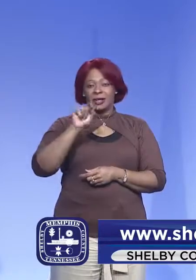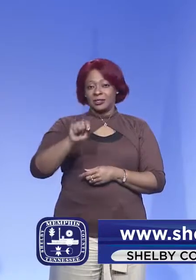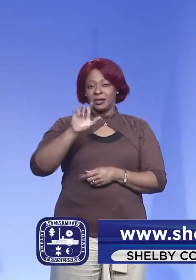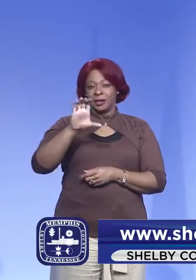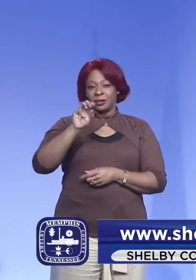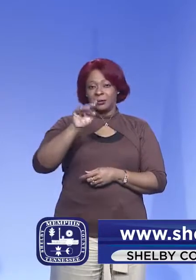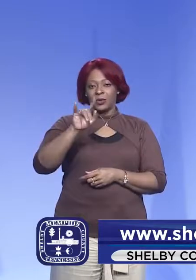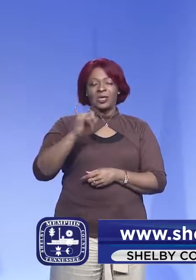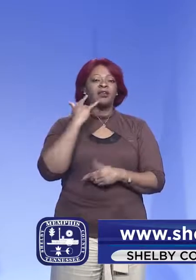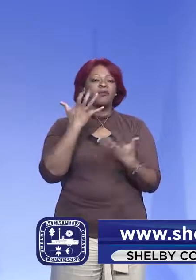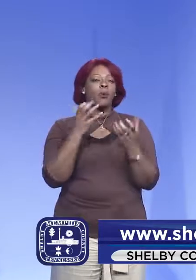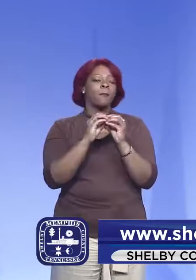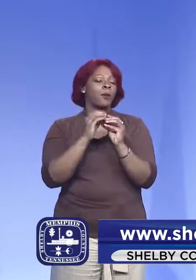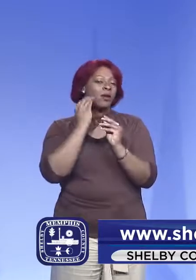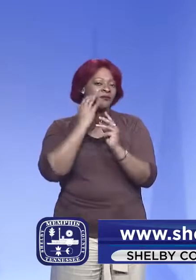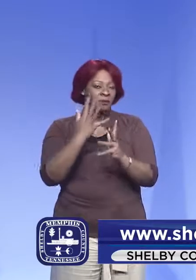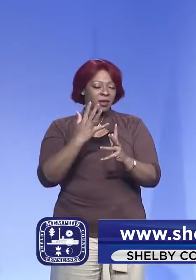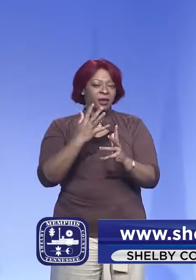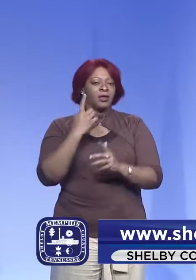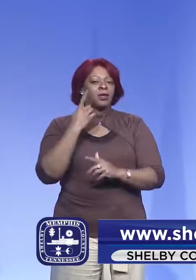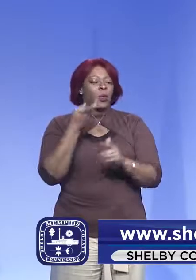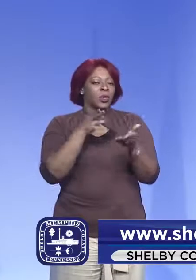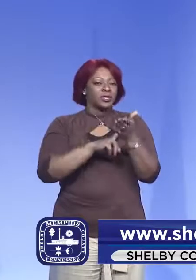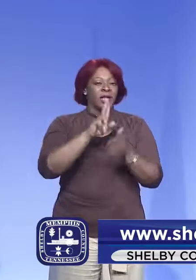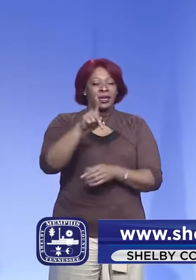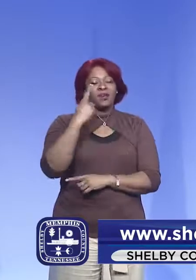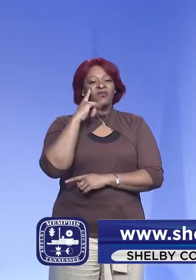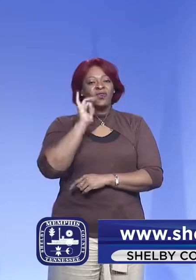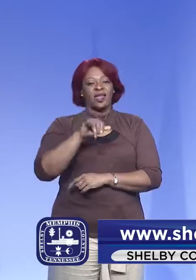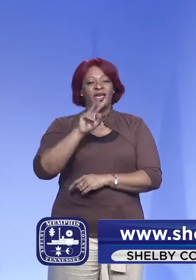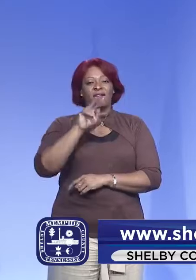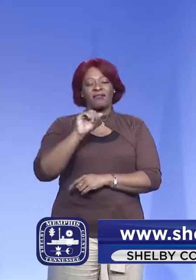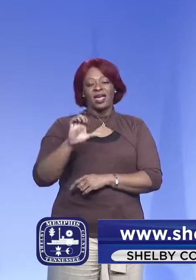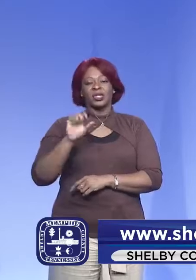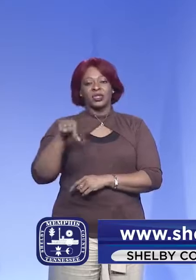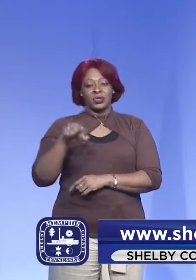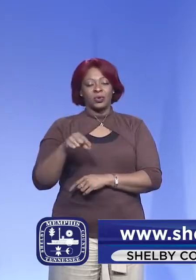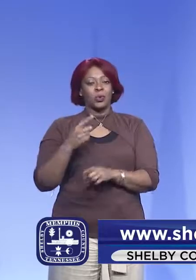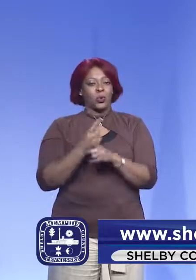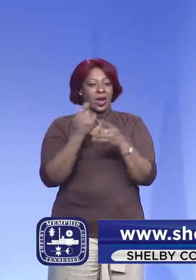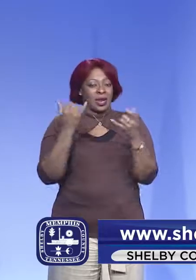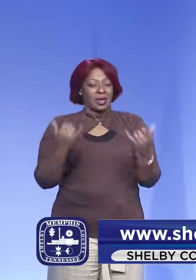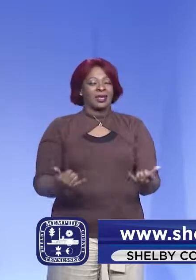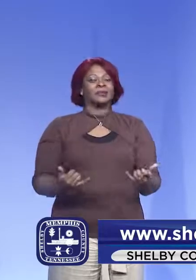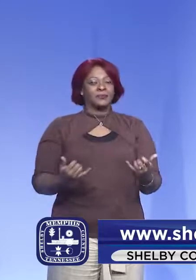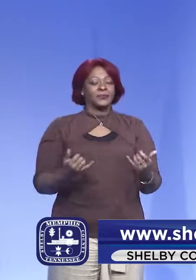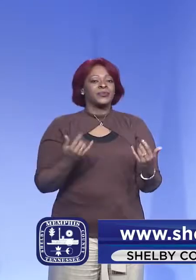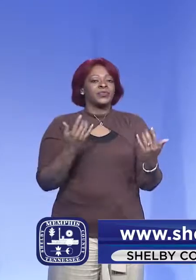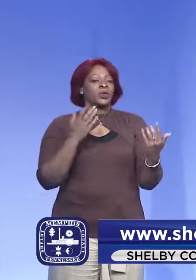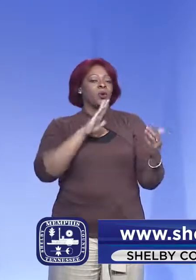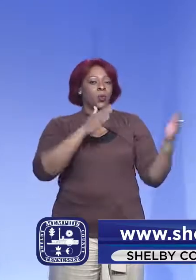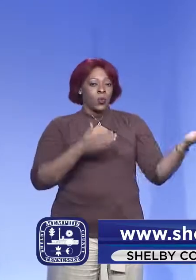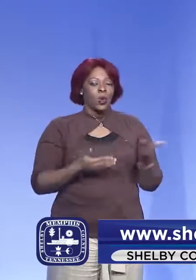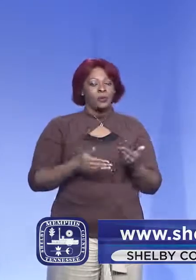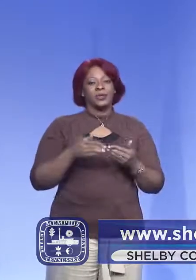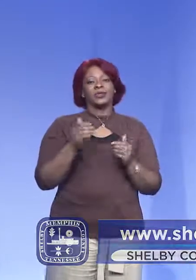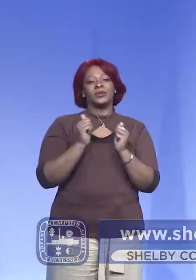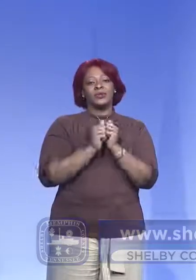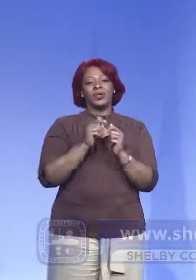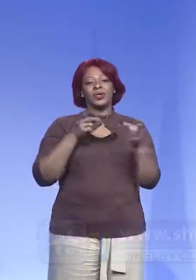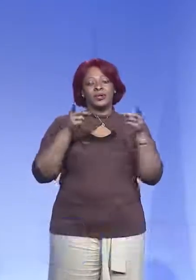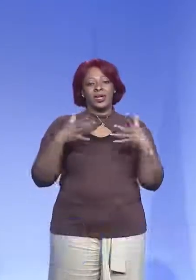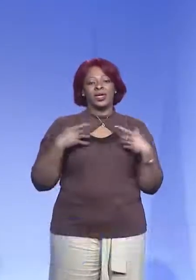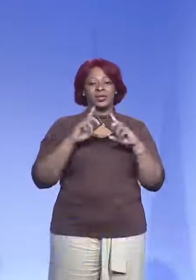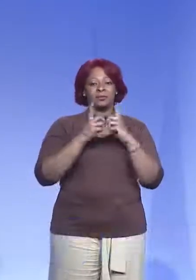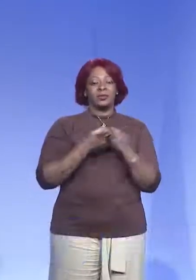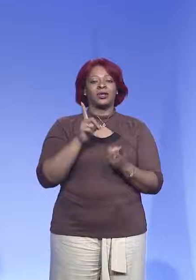Shelby.community if you want further information or sign up for VaxQ. At this time, I'd like to welcome to the podium the Director of the Health